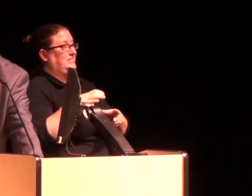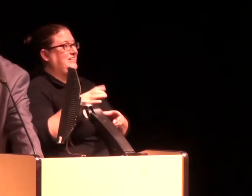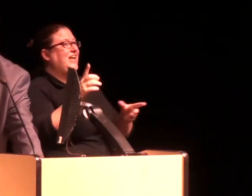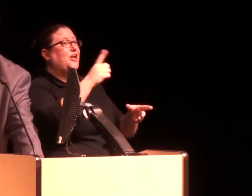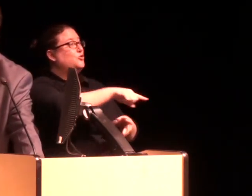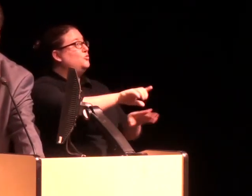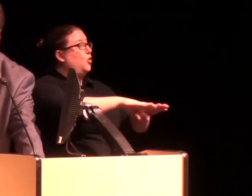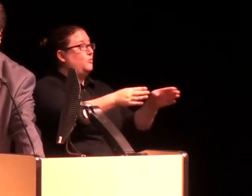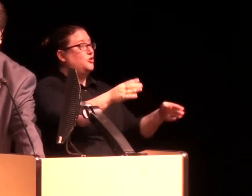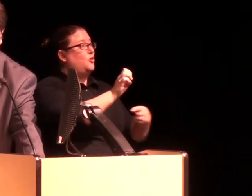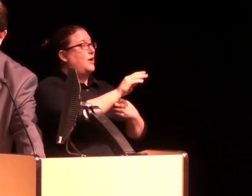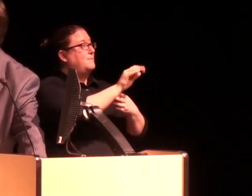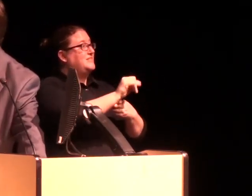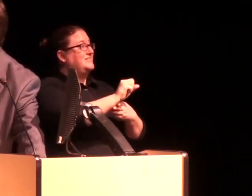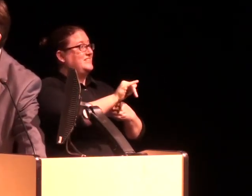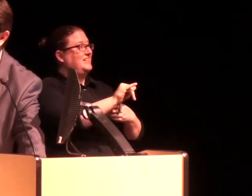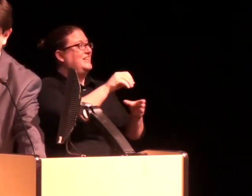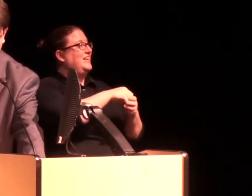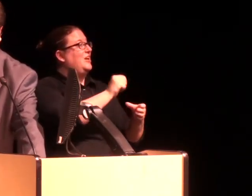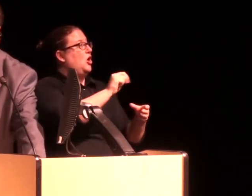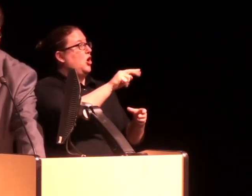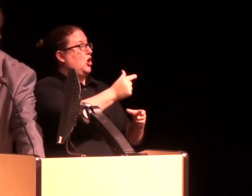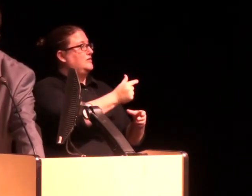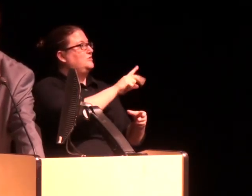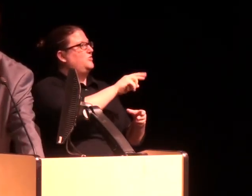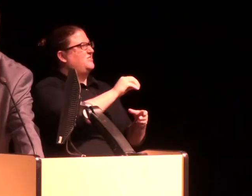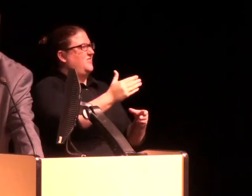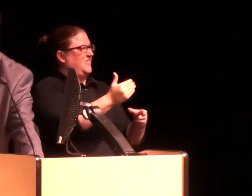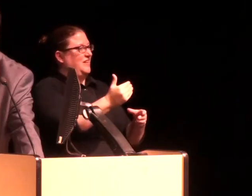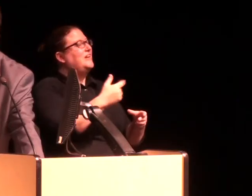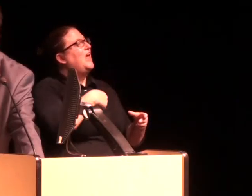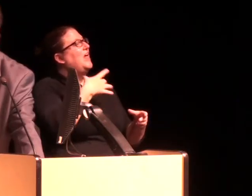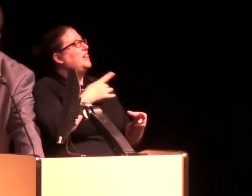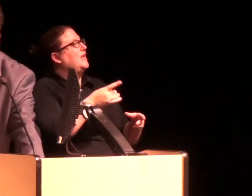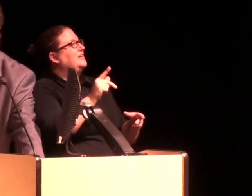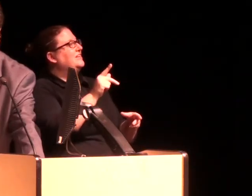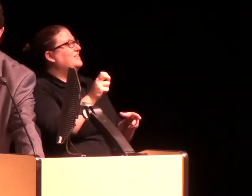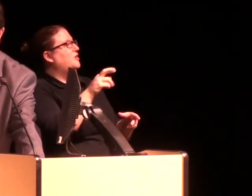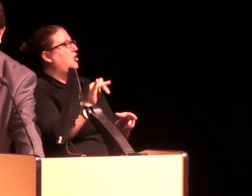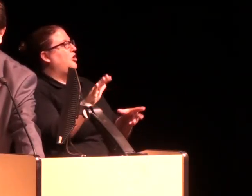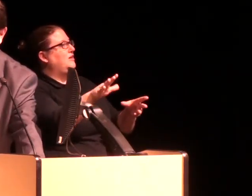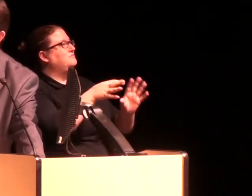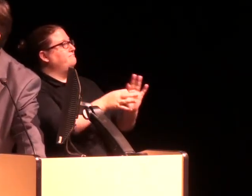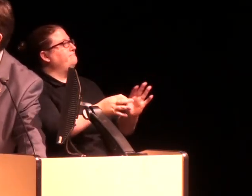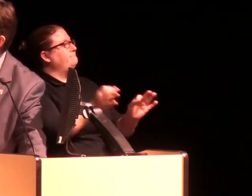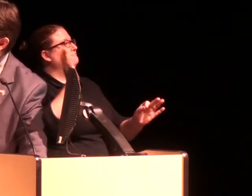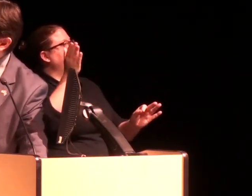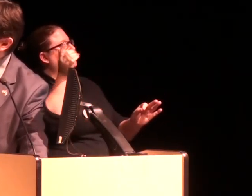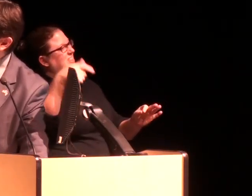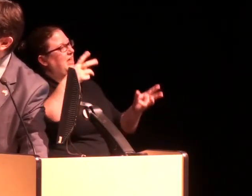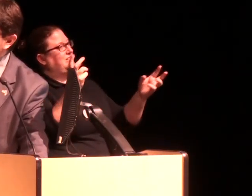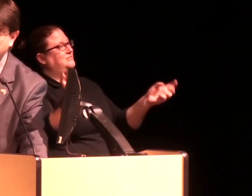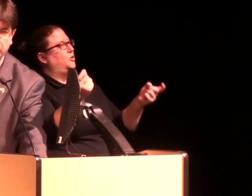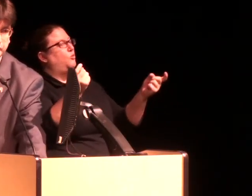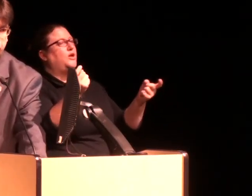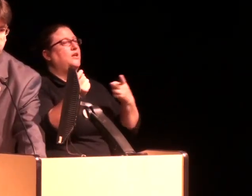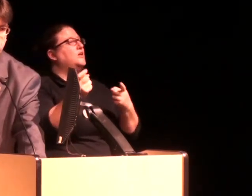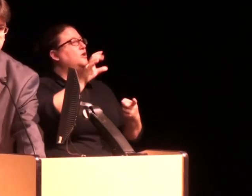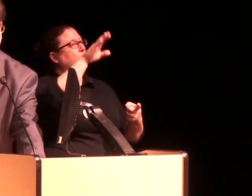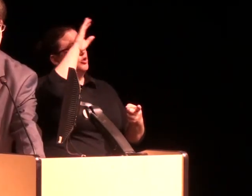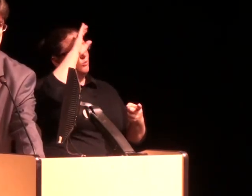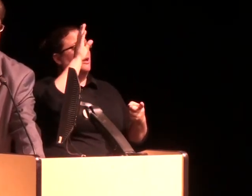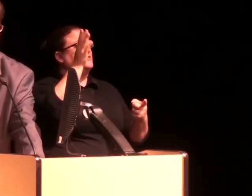in August 2015. I like very much what Secretary Kerry said at that moment, at that ceremony. Cuba's future is